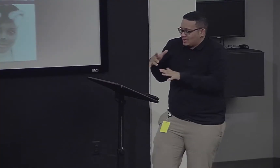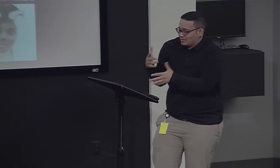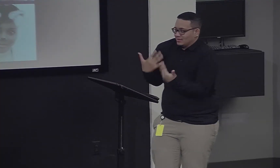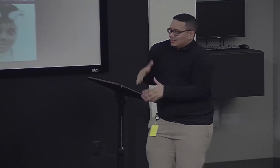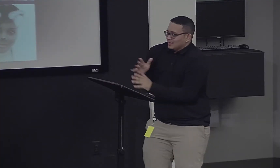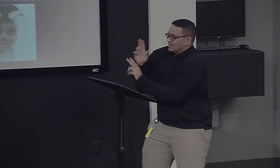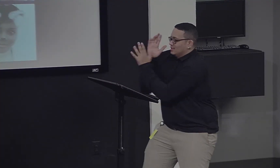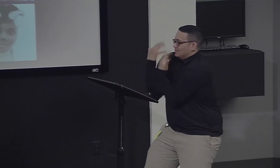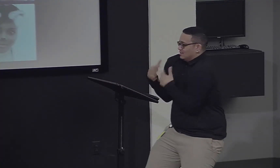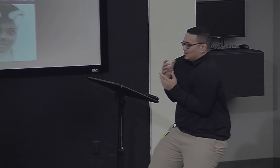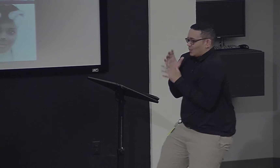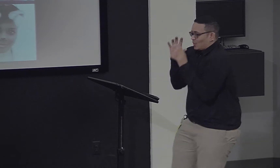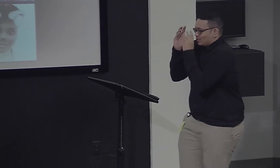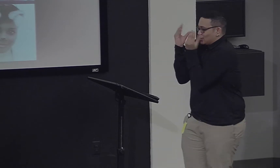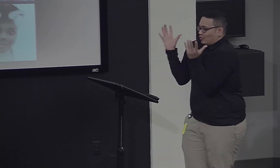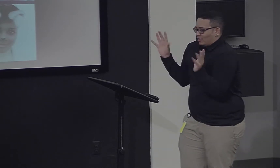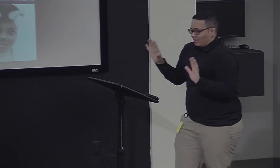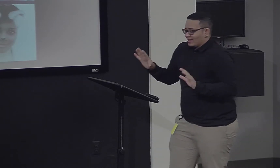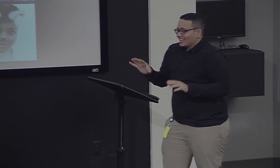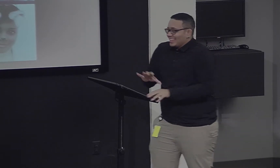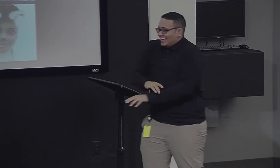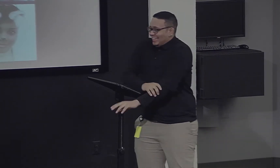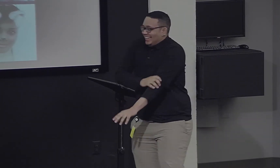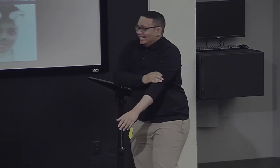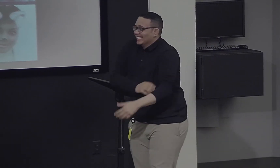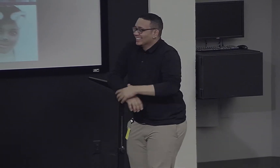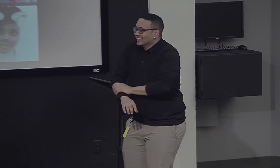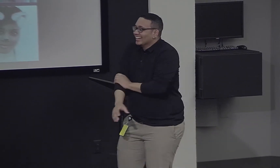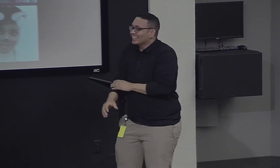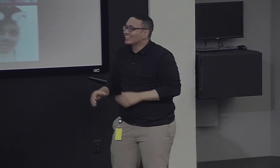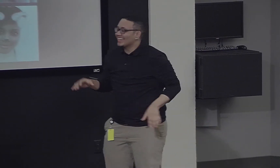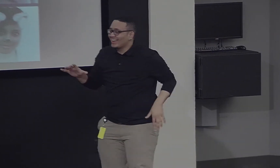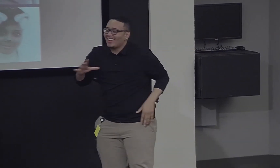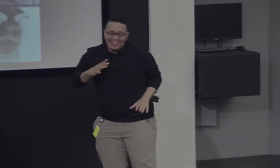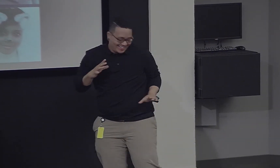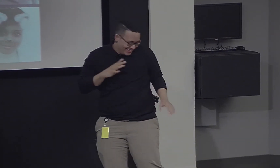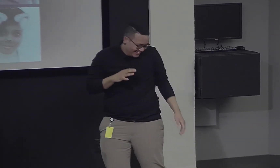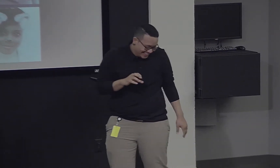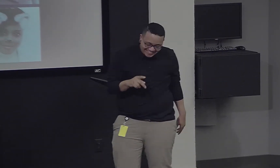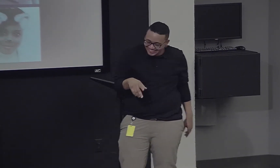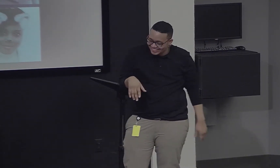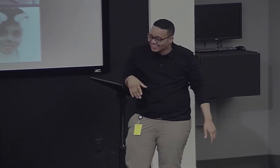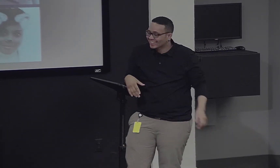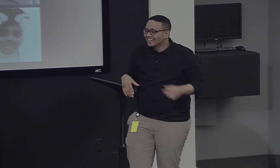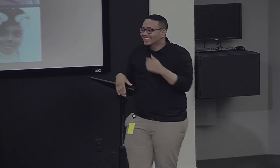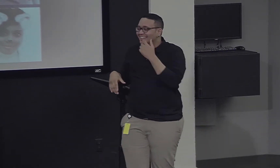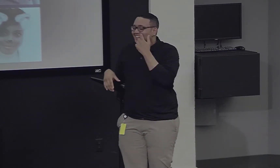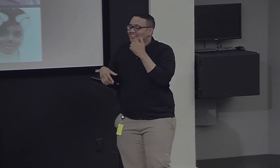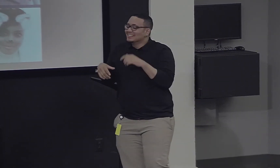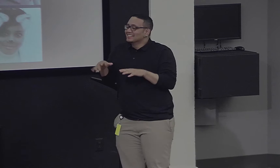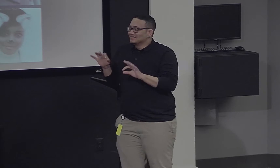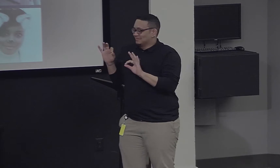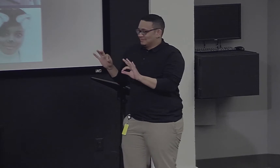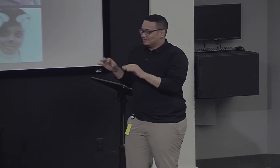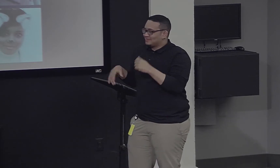Sorry, my hands are a little bit wet. I'm just I'm sweating because I'm so inspired by your